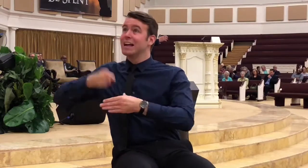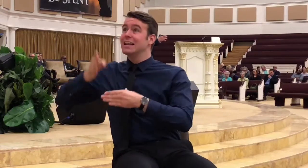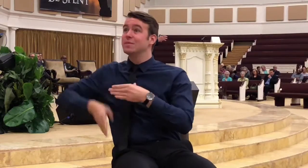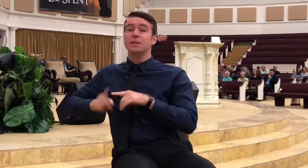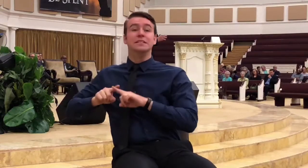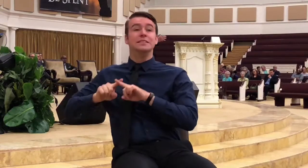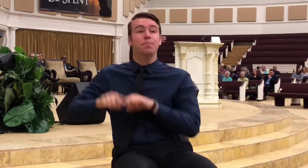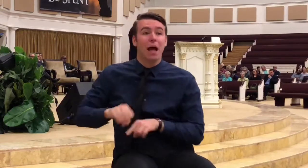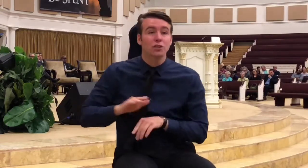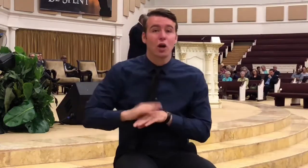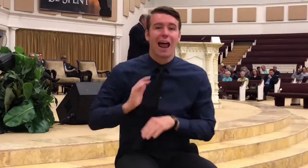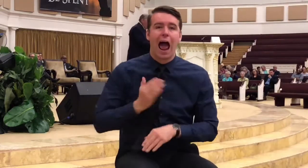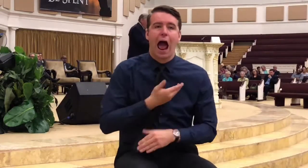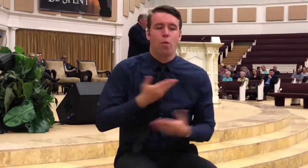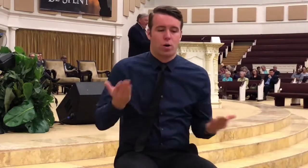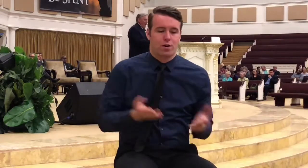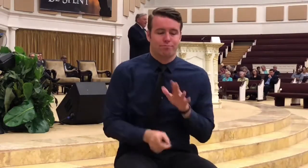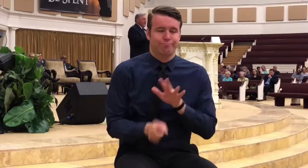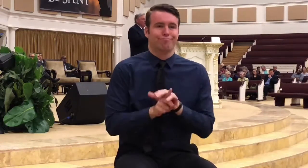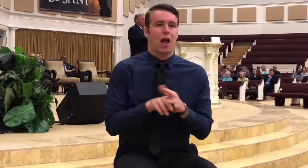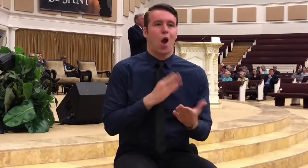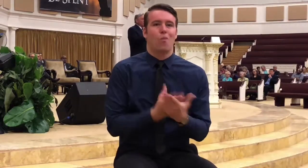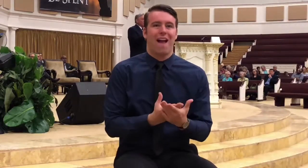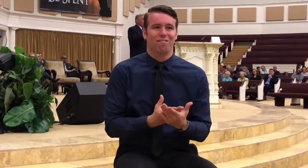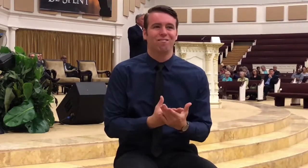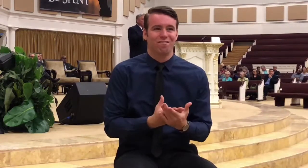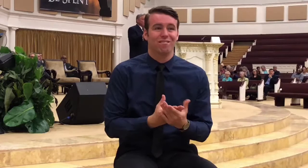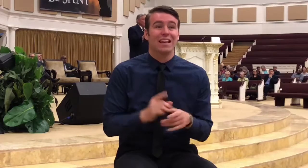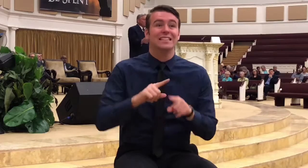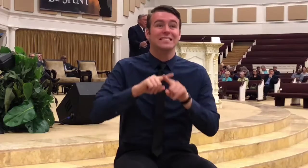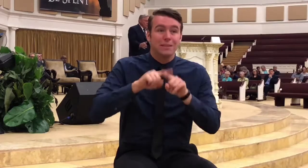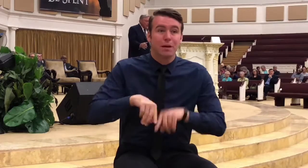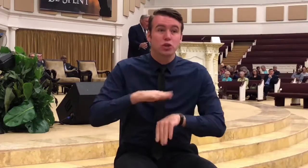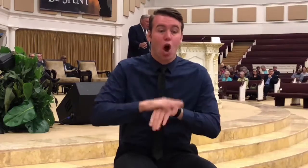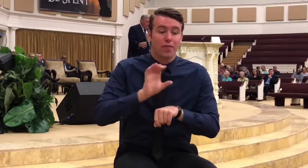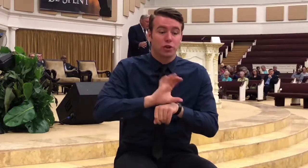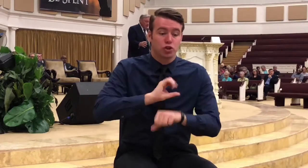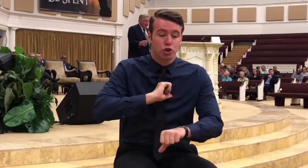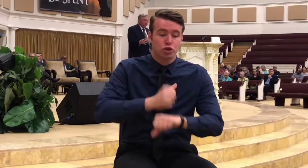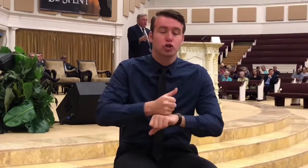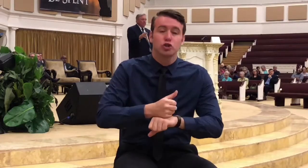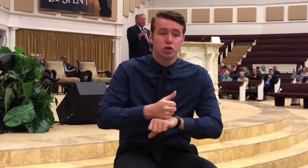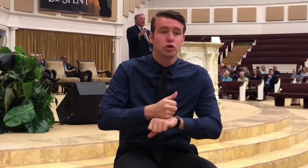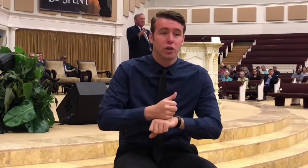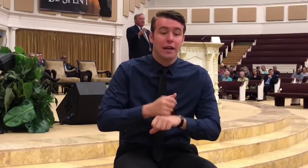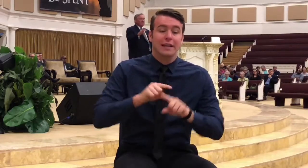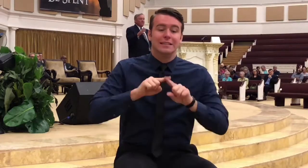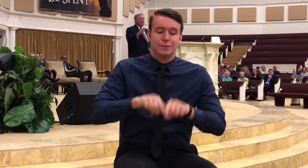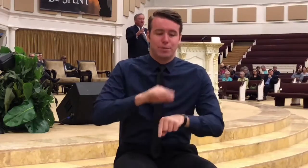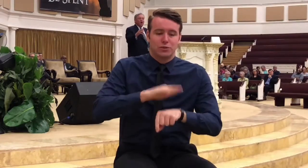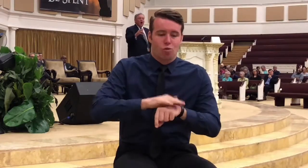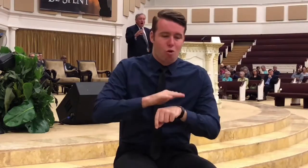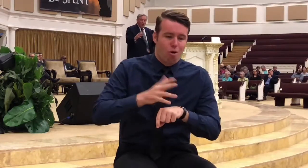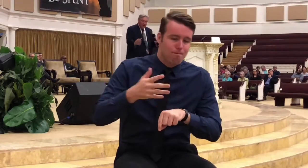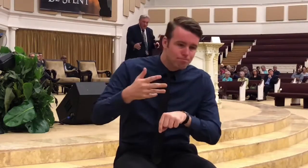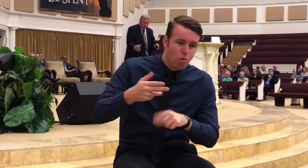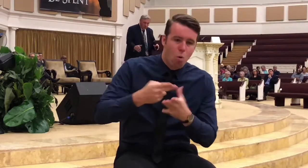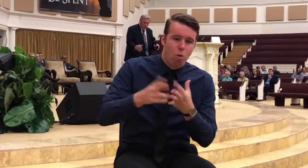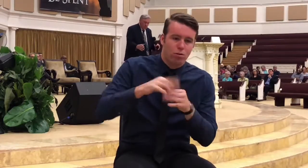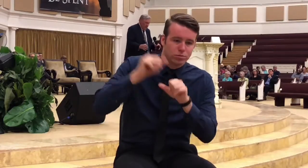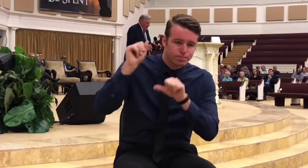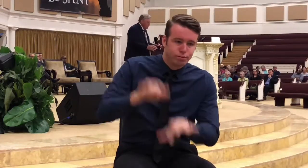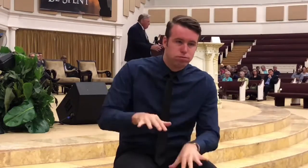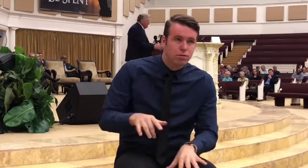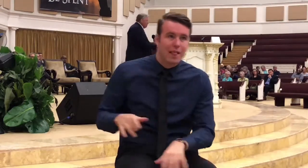our arrival and upon the coming of the church age and upon the coming of the Holy